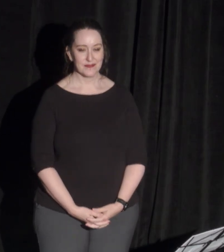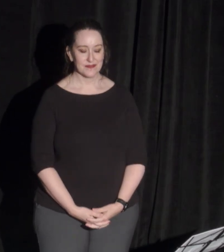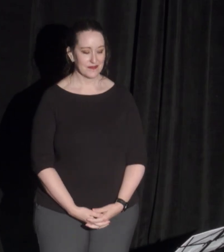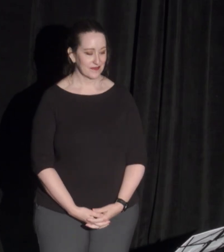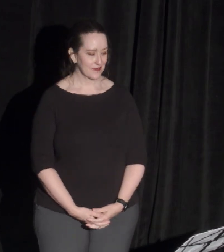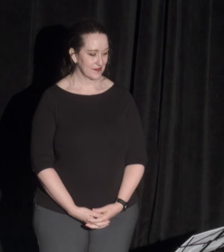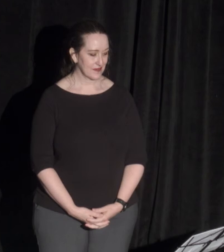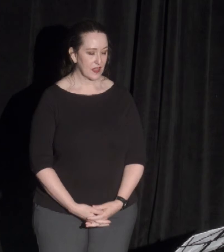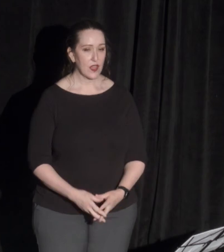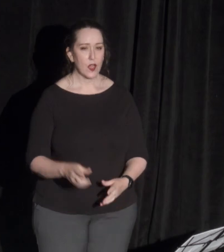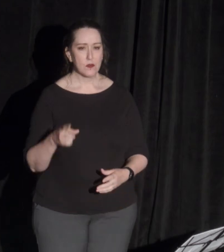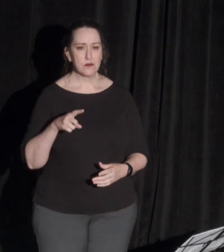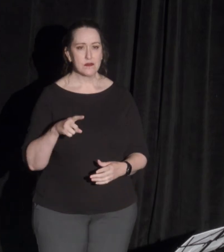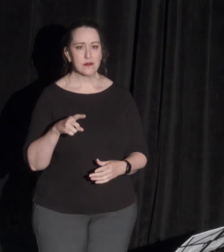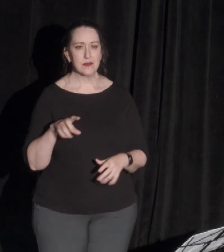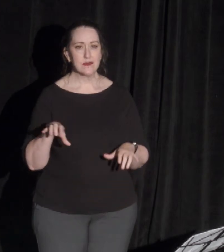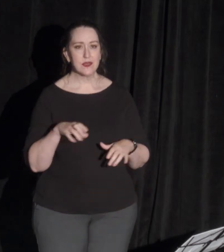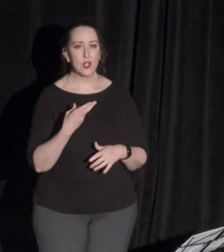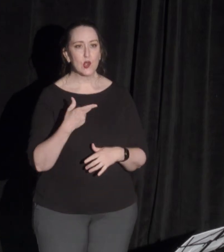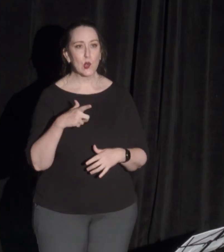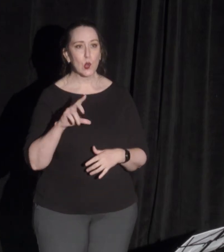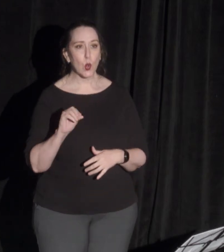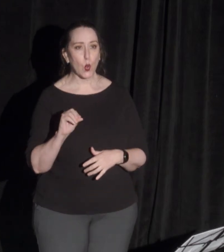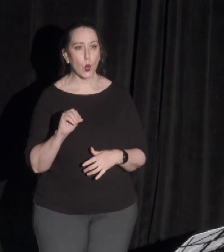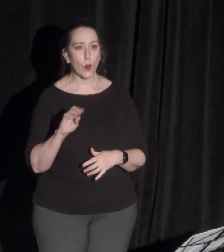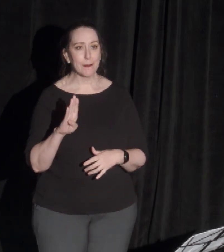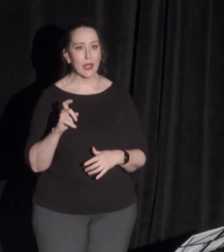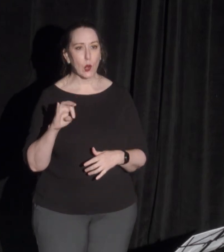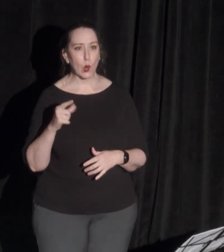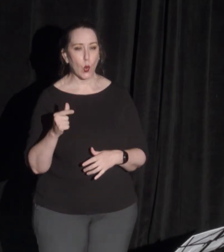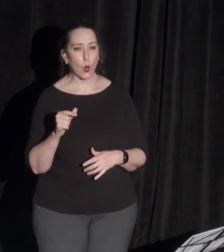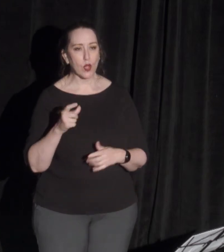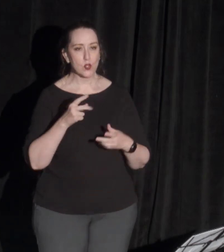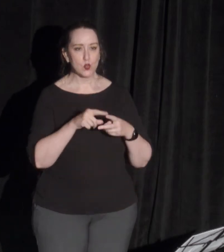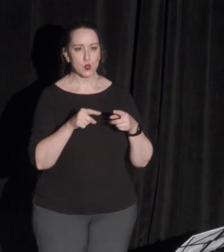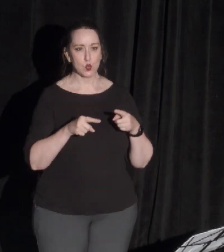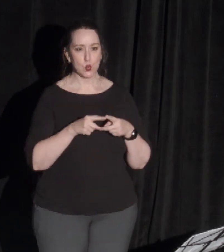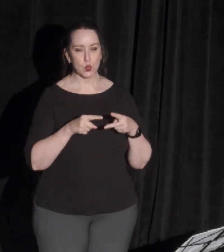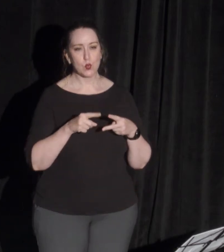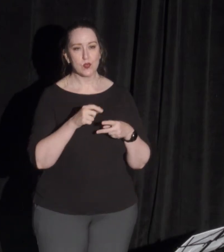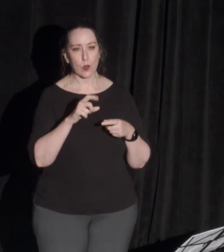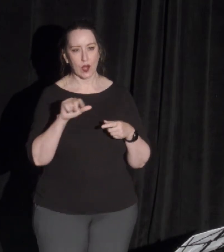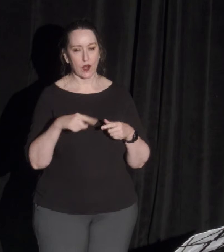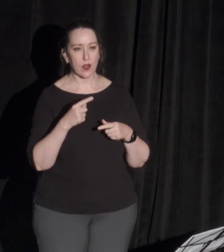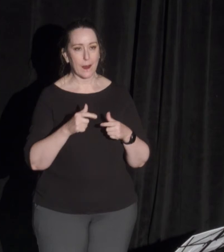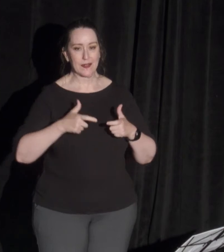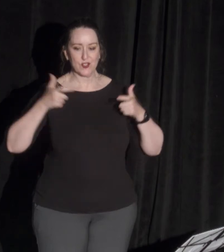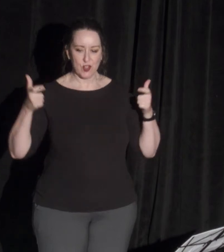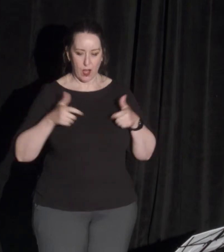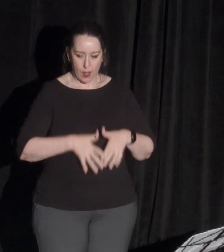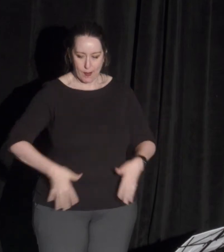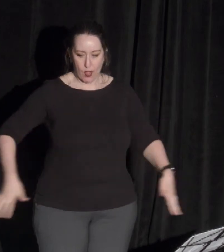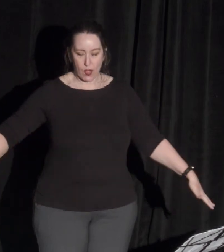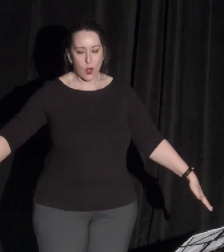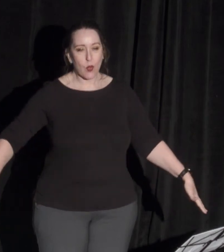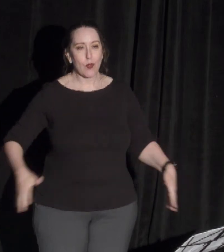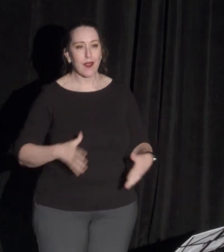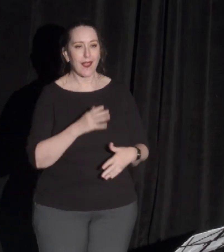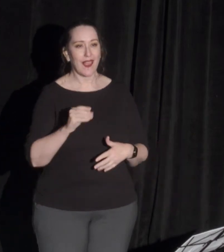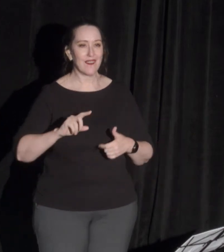For those of you playing Hugo Bingo this year, I can check off 2 squares for you. First, giant ball gown, and first person reading someone